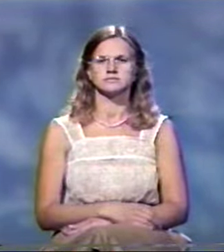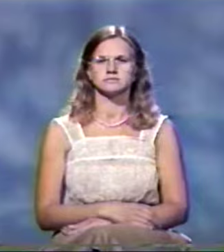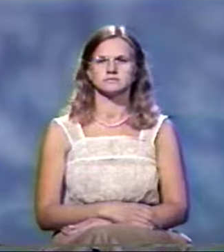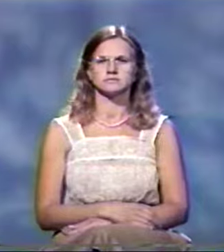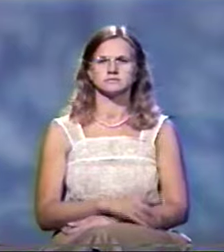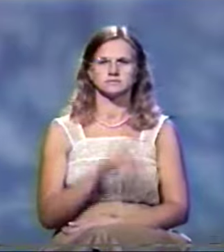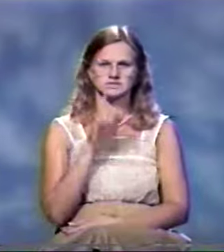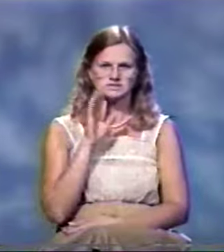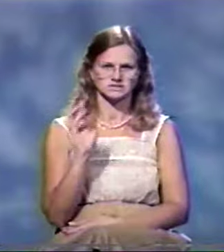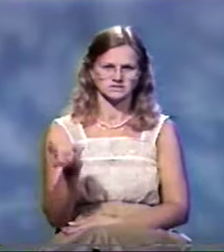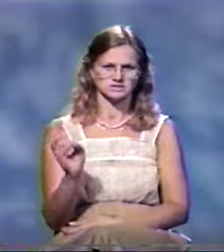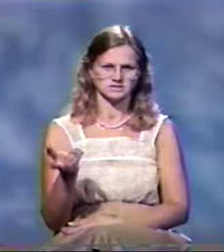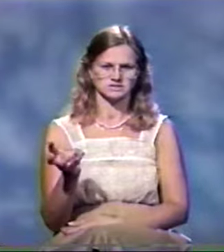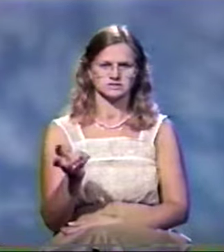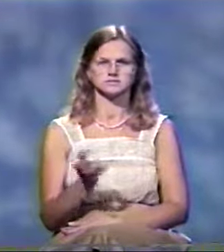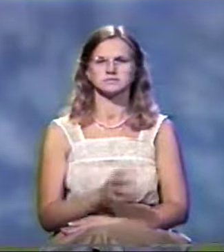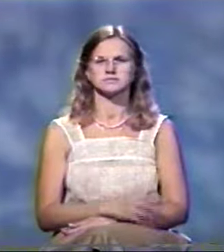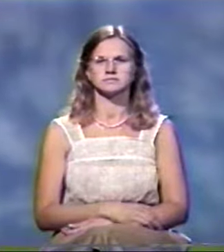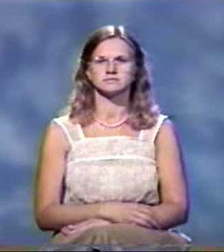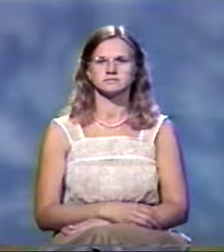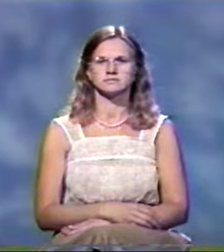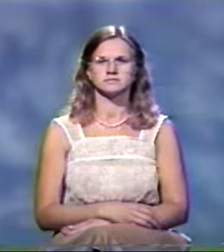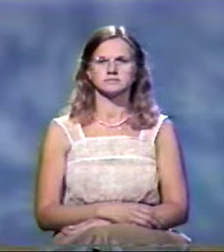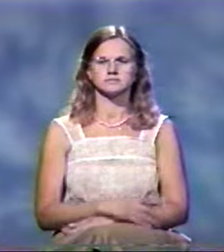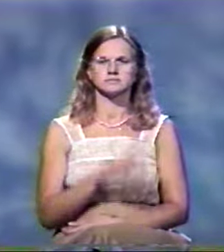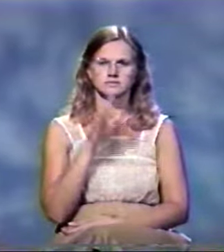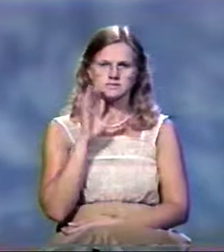60 years old, 80 years old.